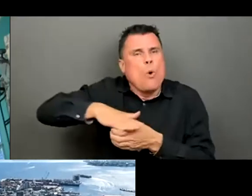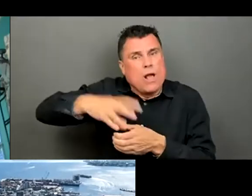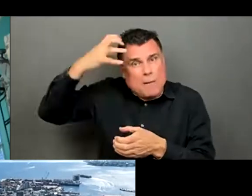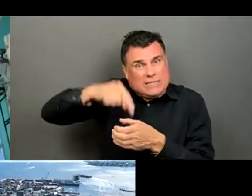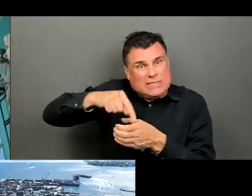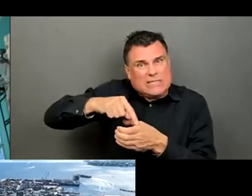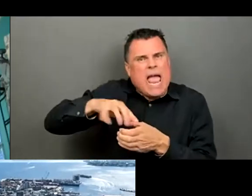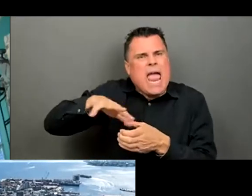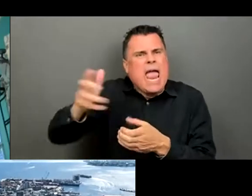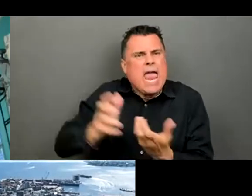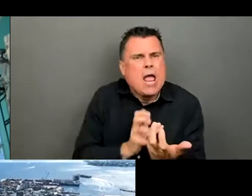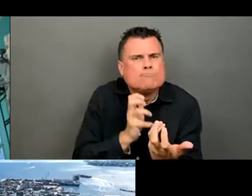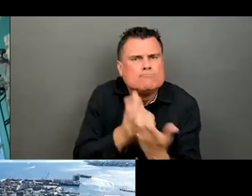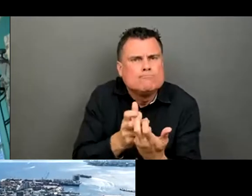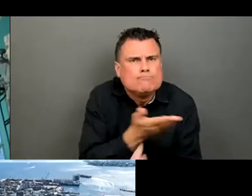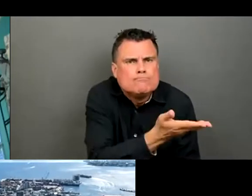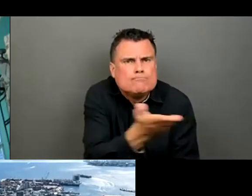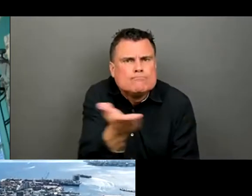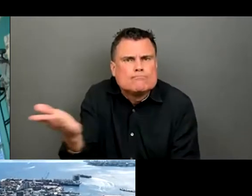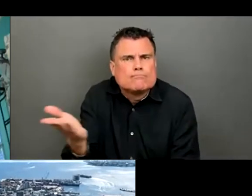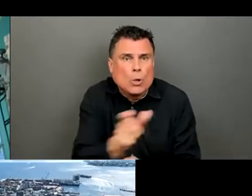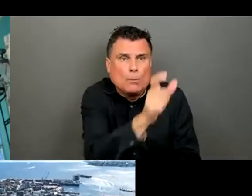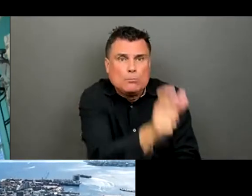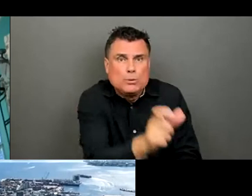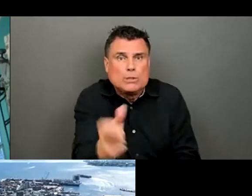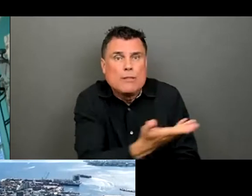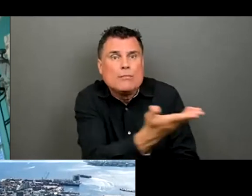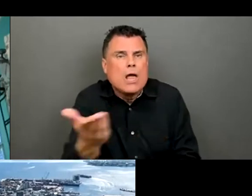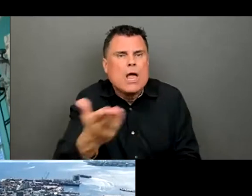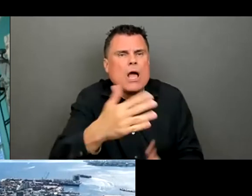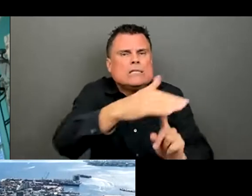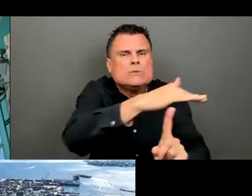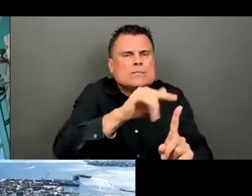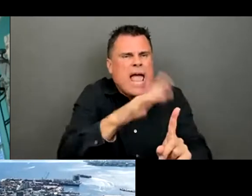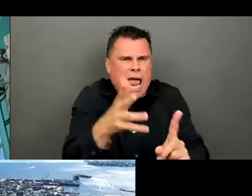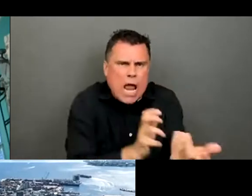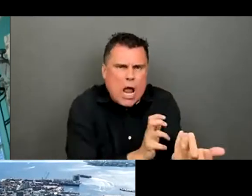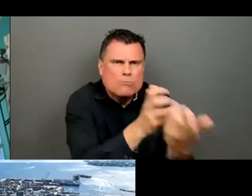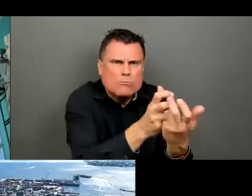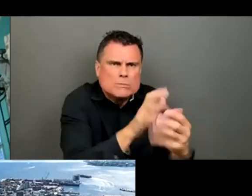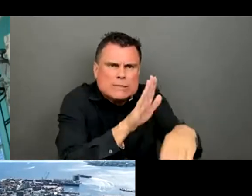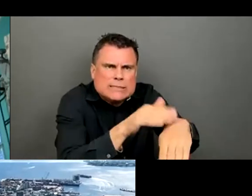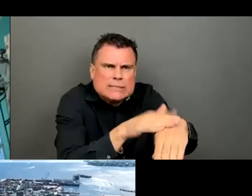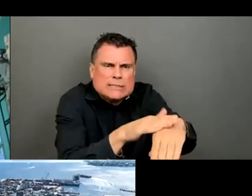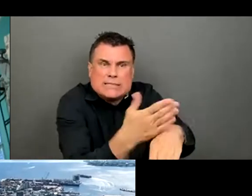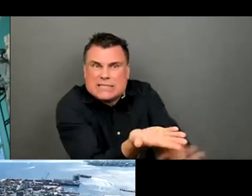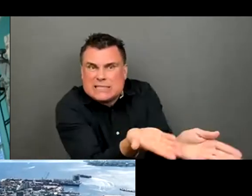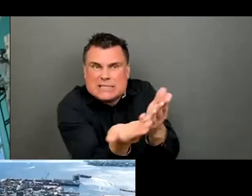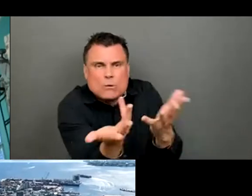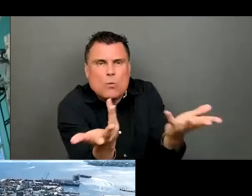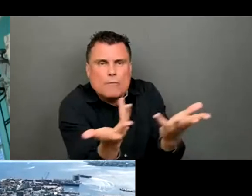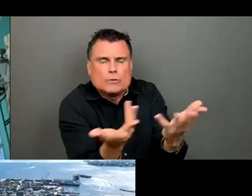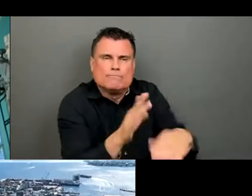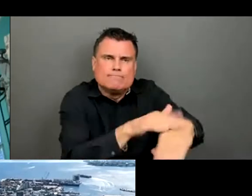each person's situation. So current practice of warning and risk information delivery